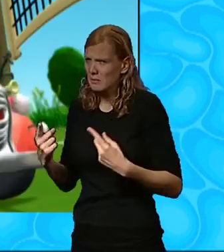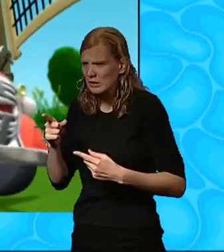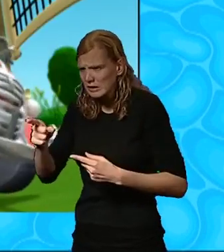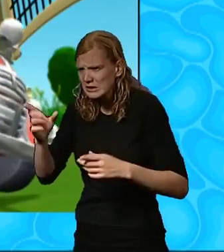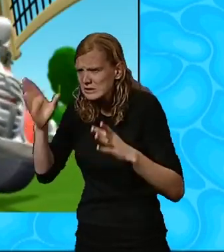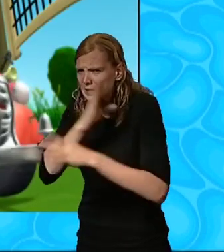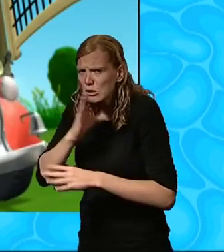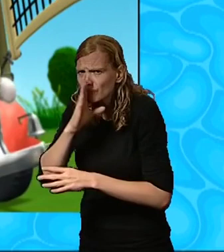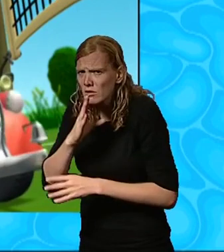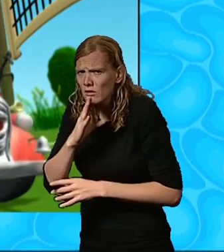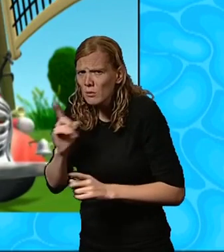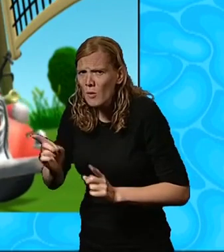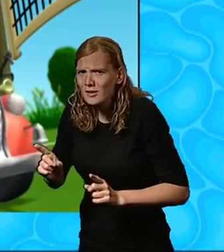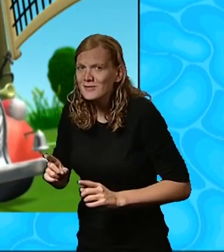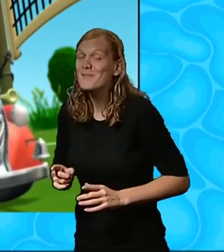secret?